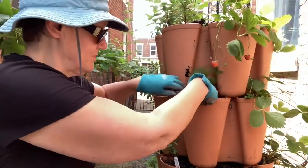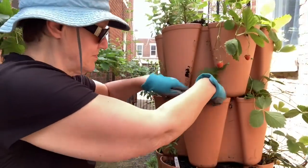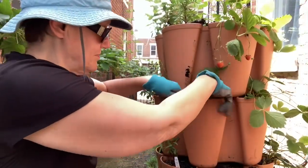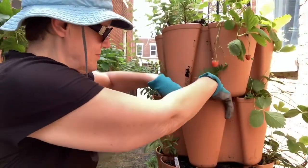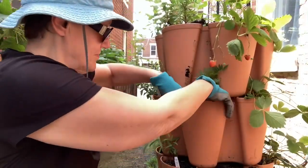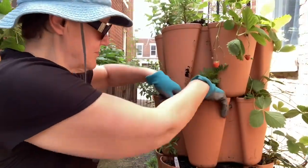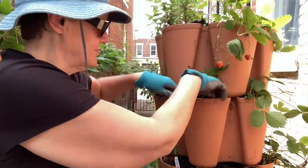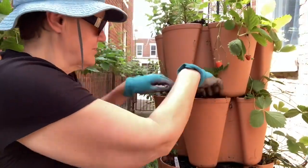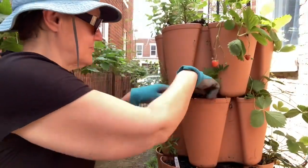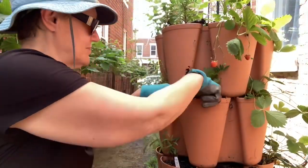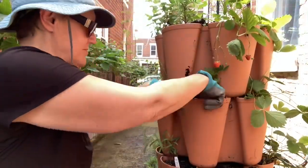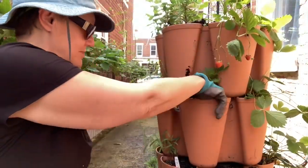plant.